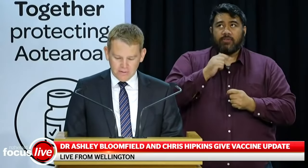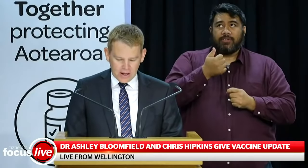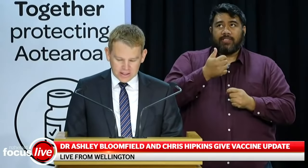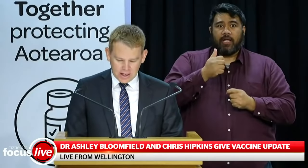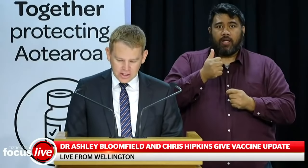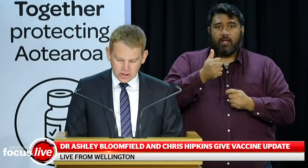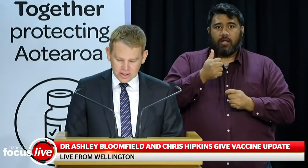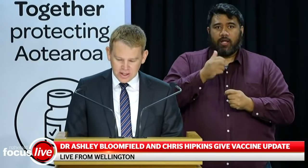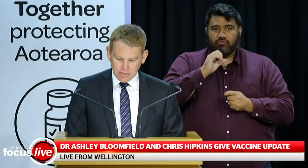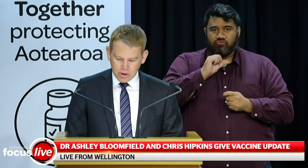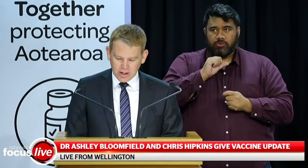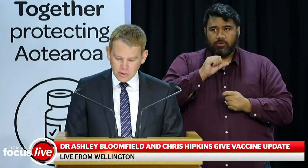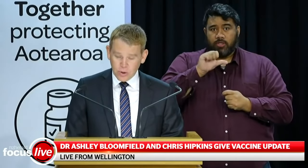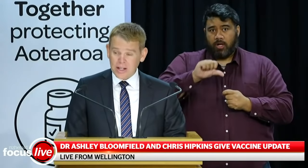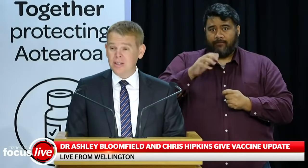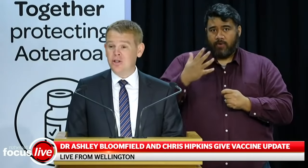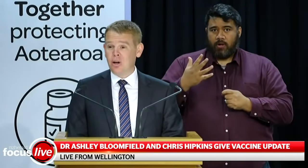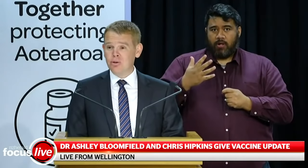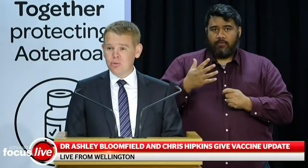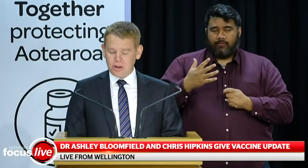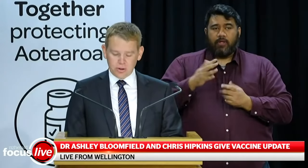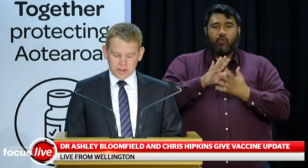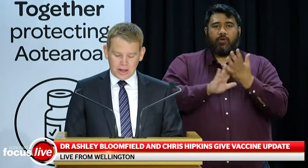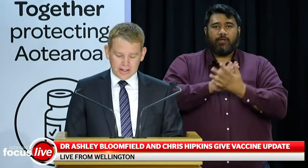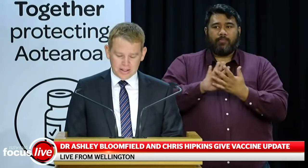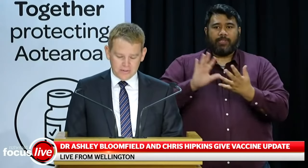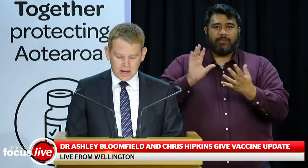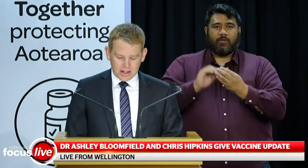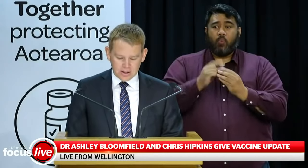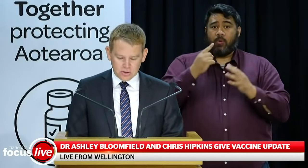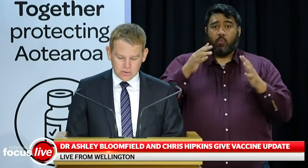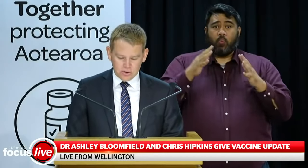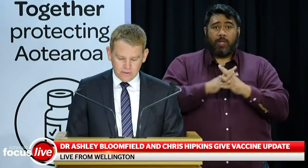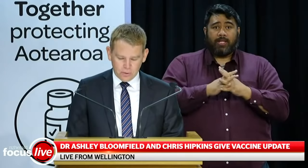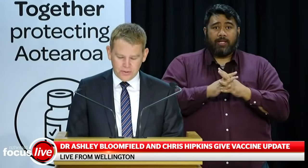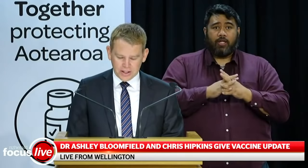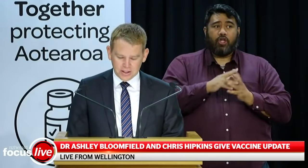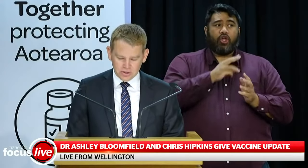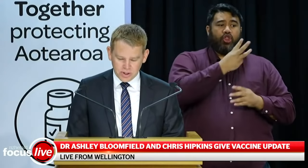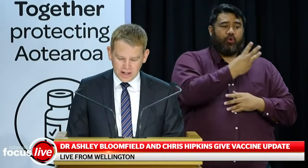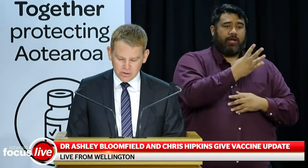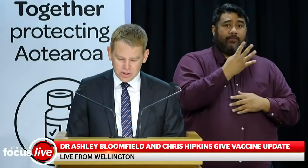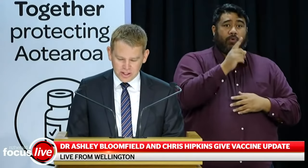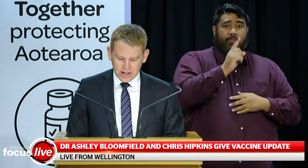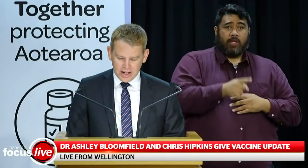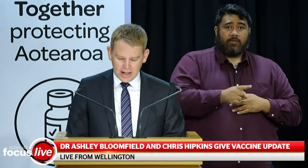7,695 vaccinations, bringing the weekly total across the last 7 days to